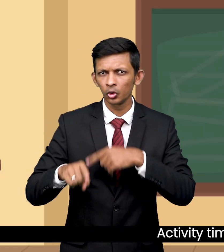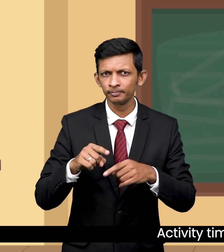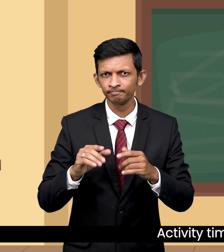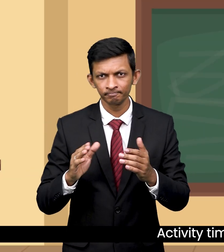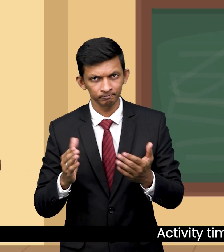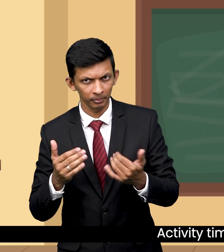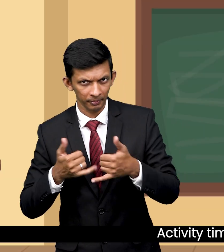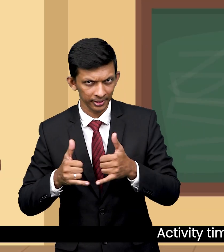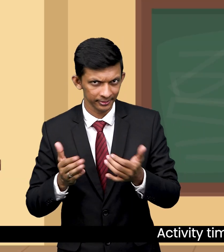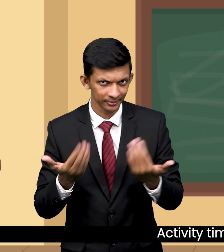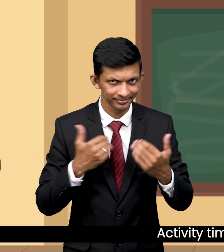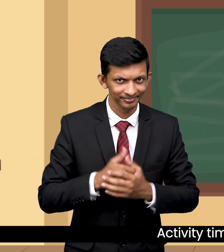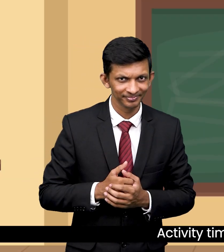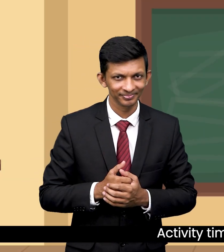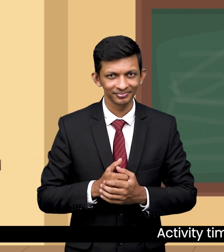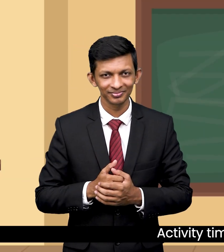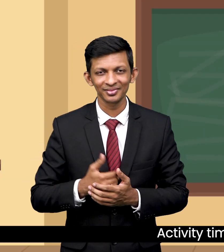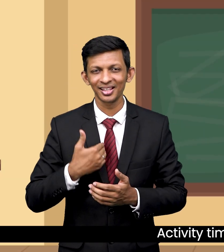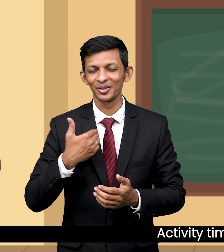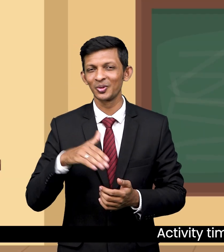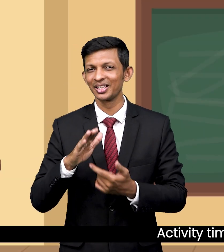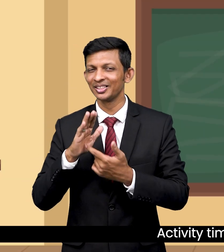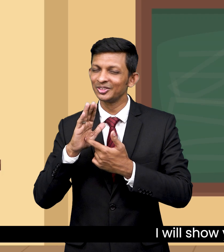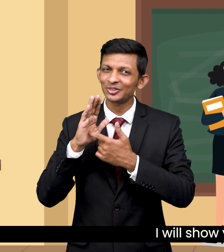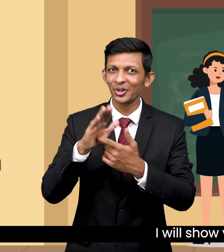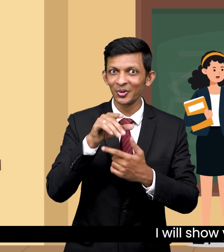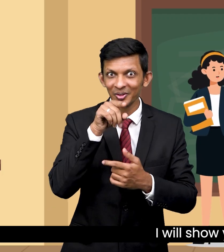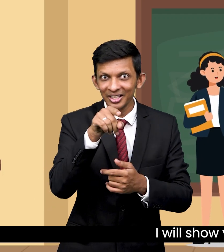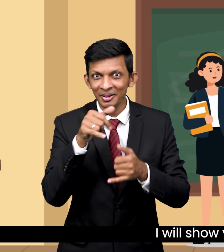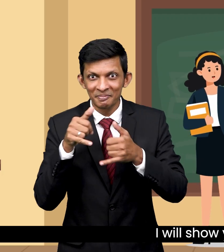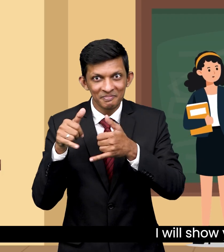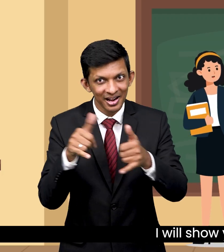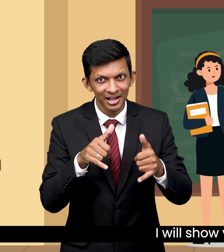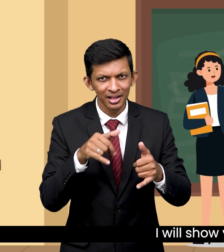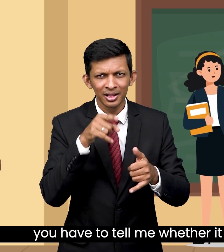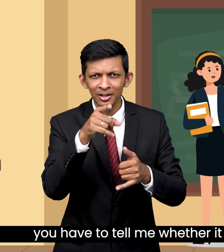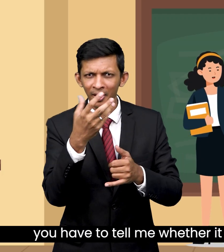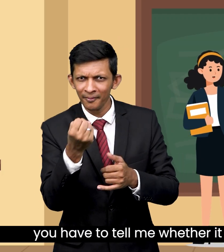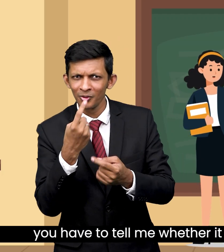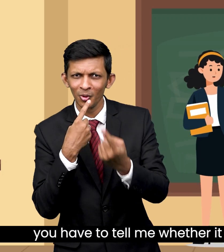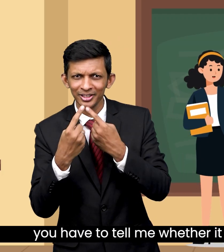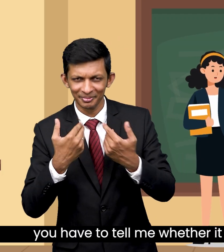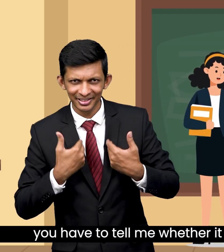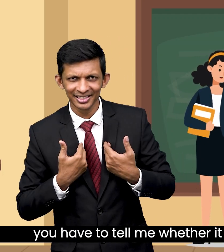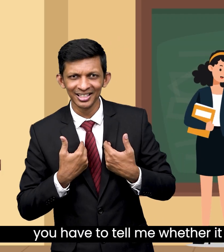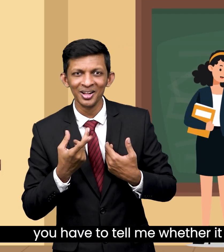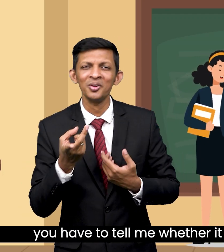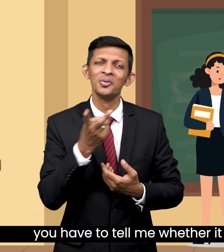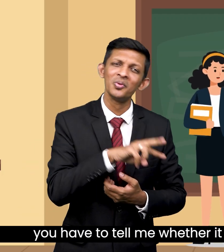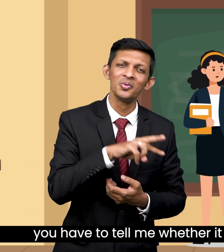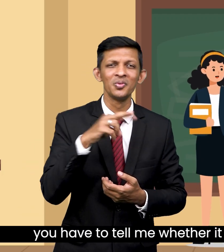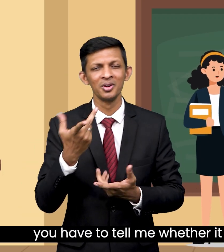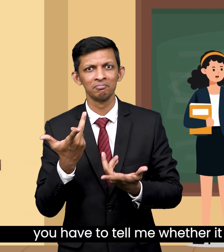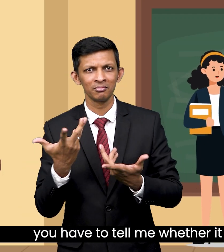Activity time. Let us play. I will show you the game. You have to tell me whether it is